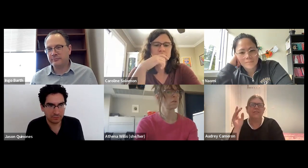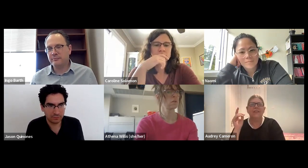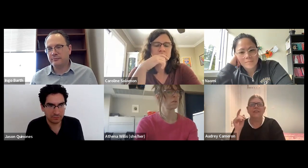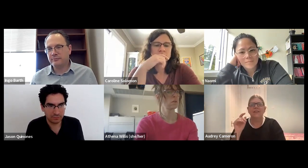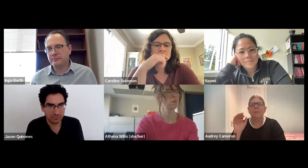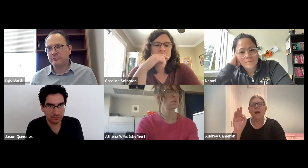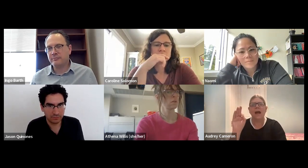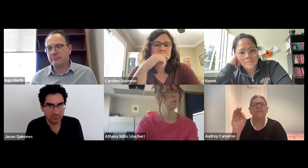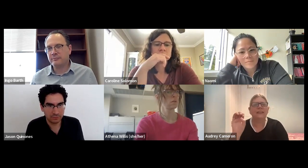So yeah, I'm just thinking about